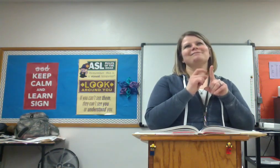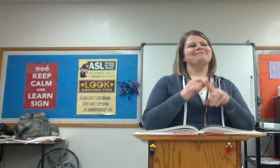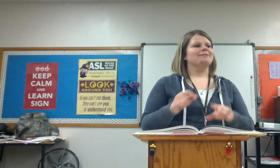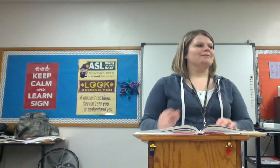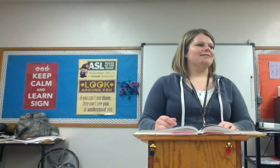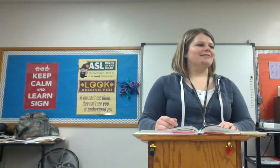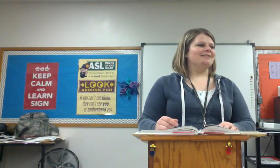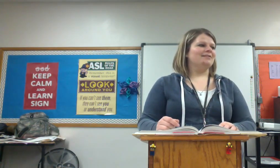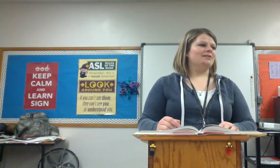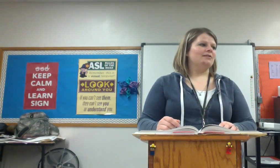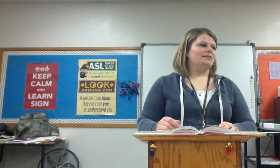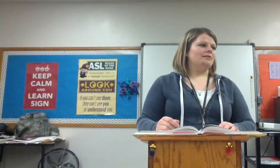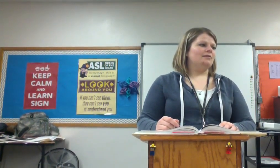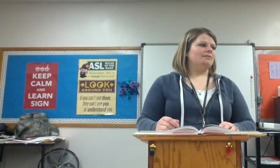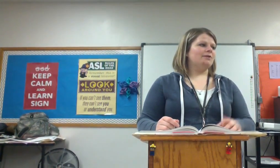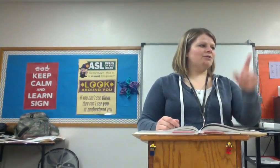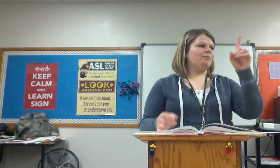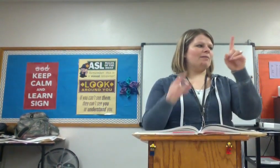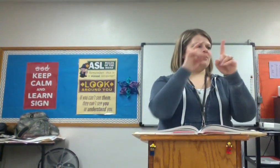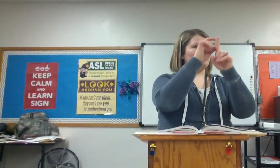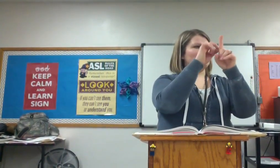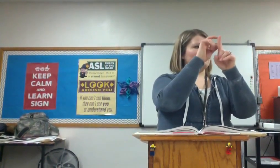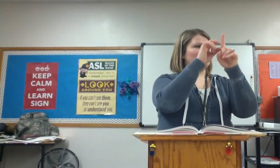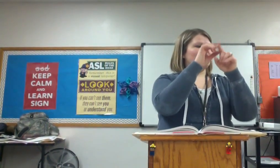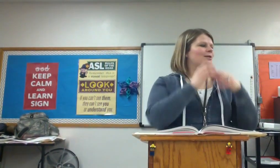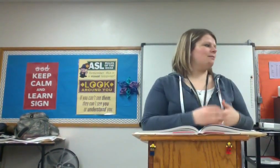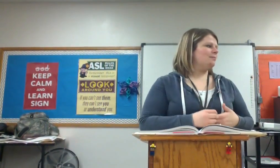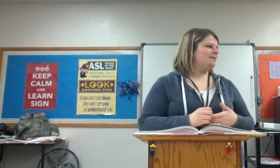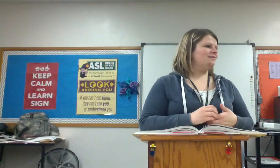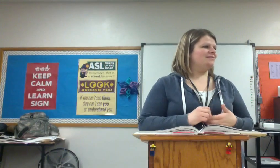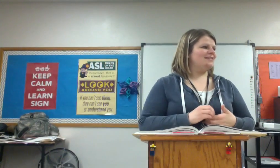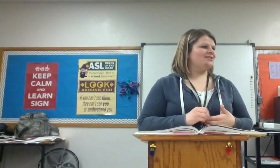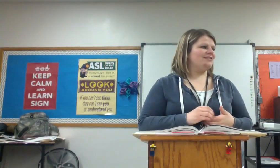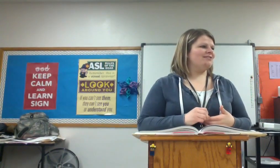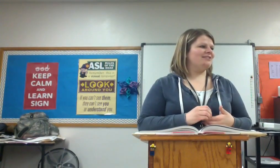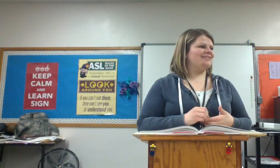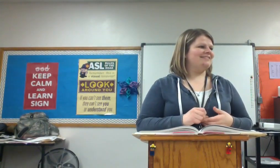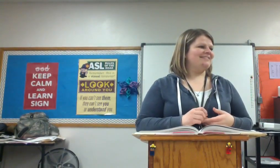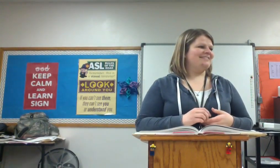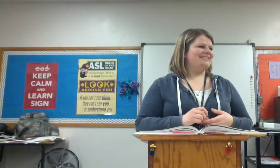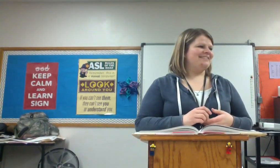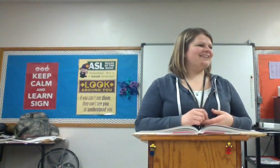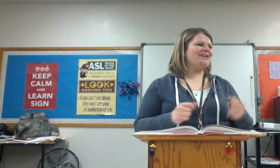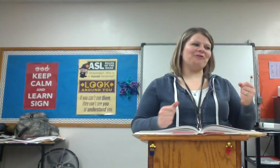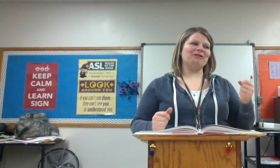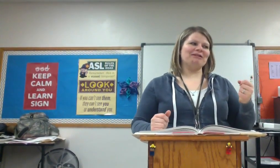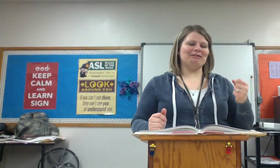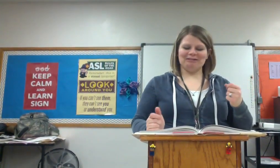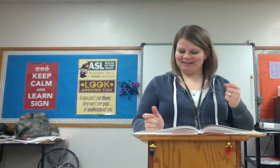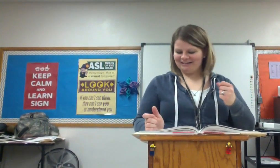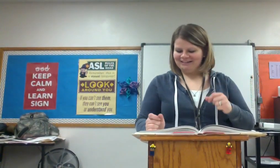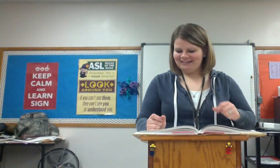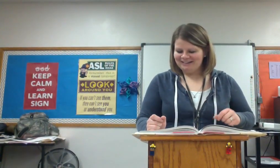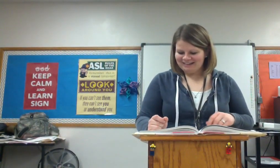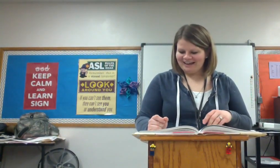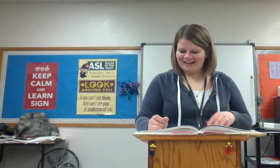Well, my finger does it whenever I do. But you probably don't hold it up here. You probably itch it down here. You're getting really literal, kid. Okay,